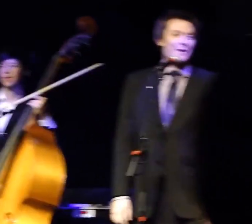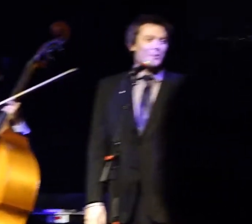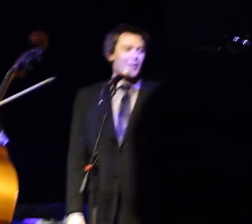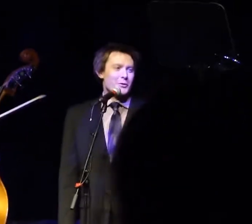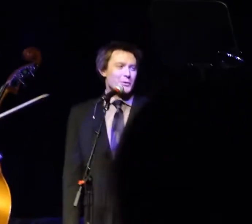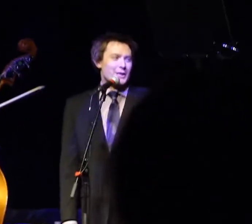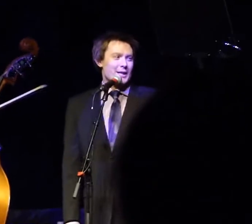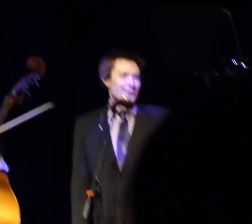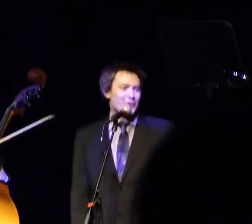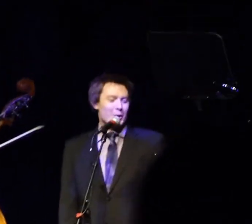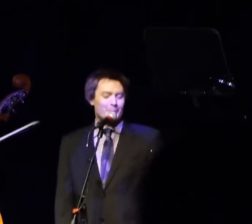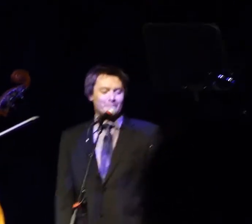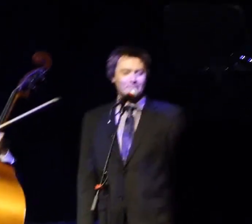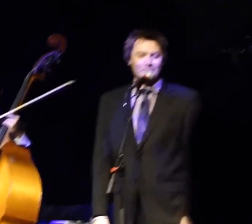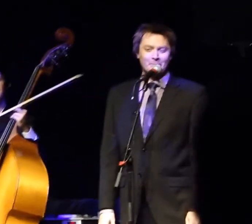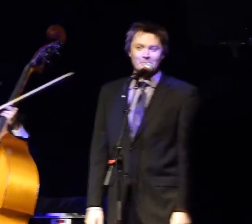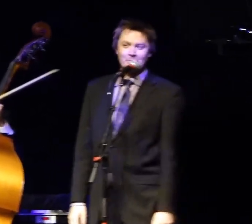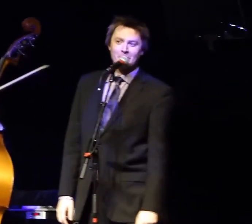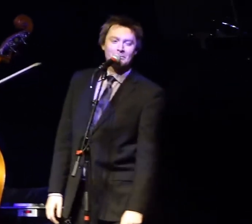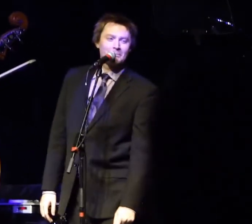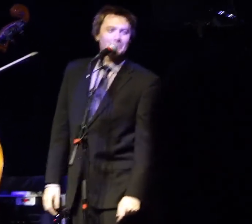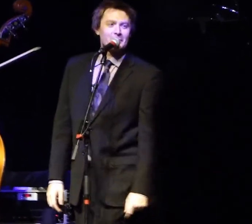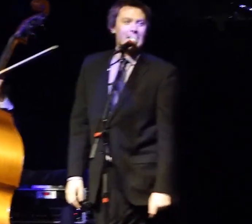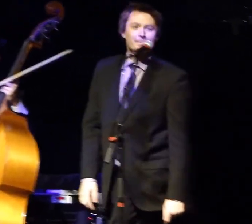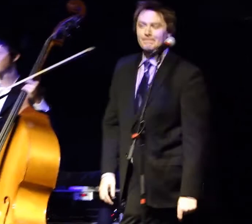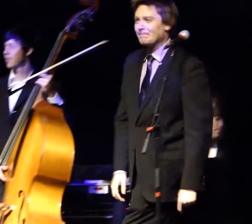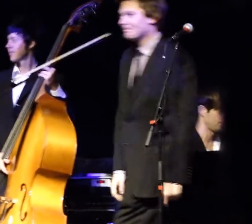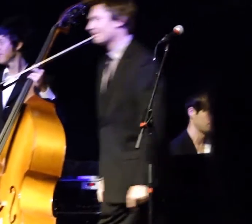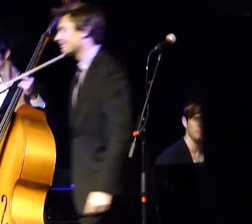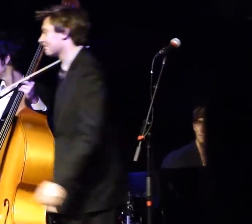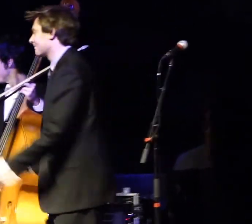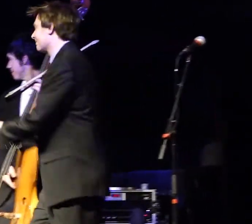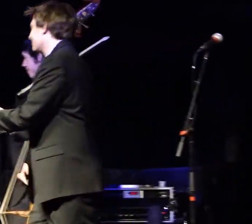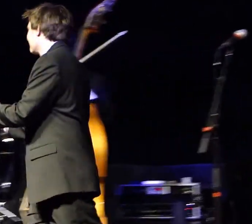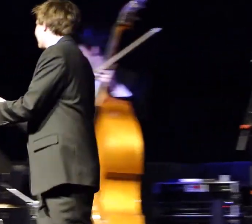Thank you guys very much. We'll see you next year. Good night.